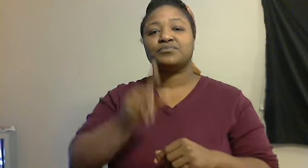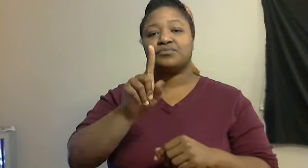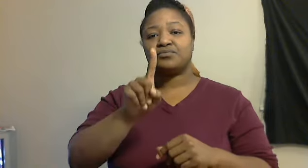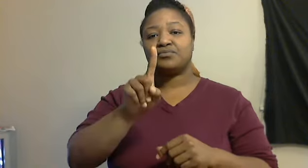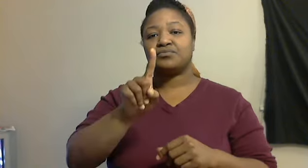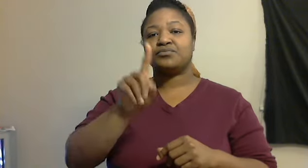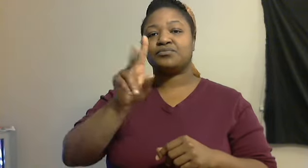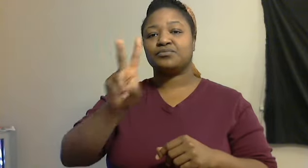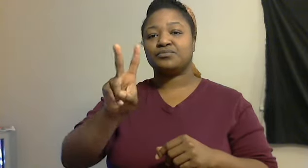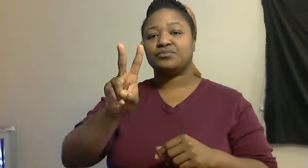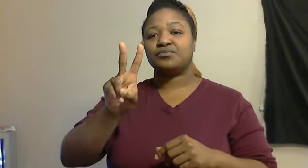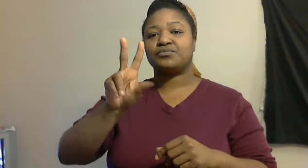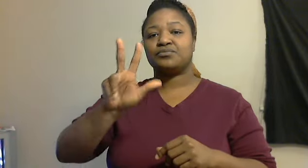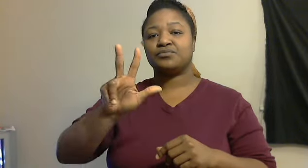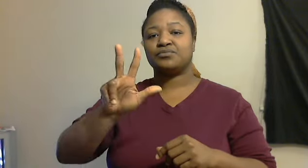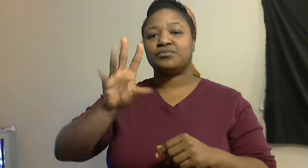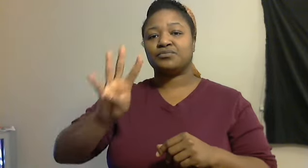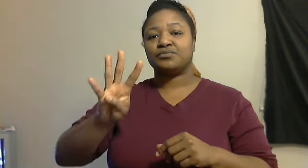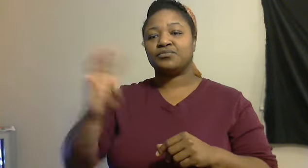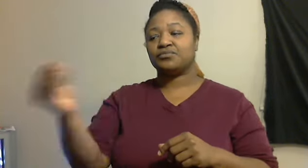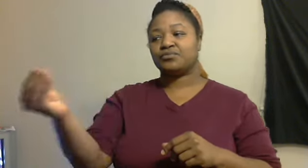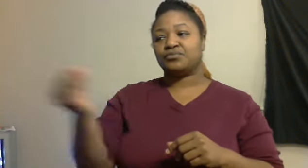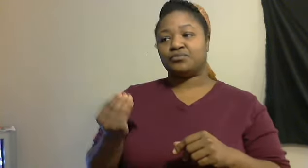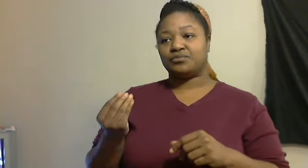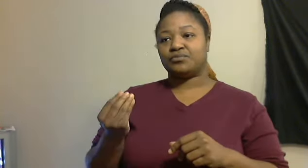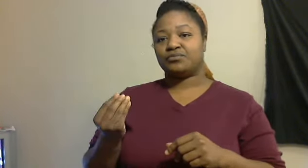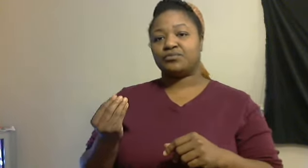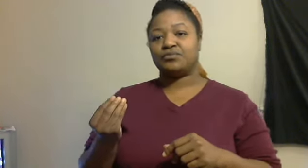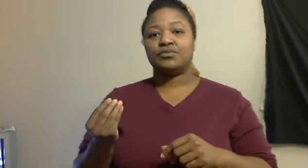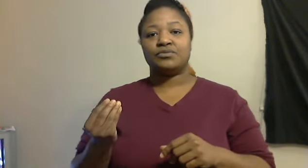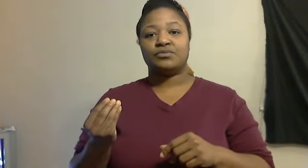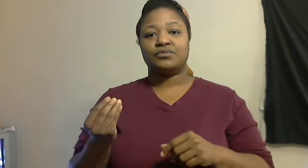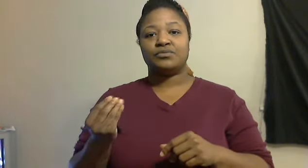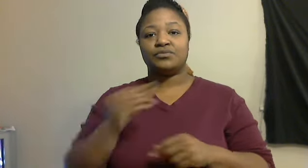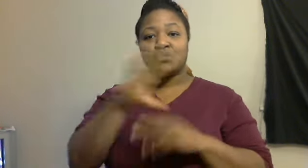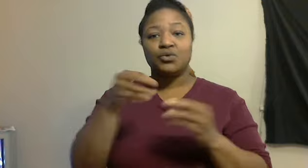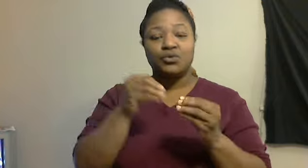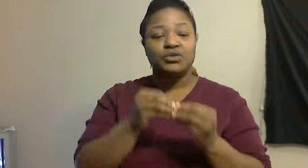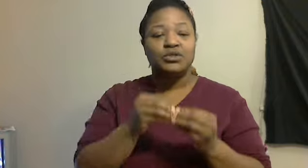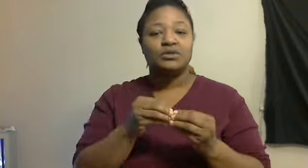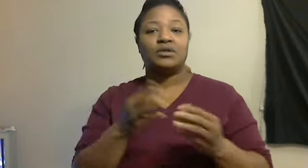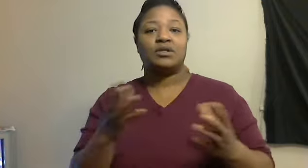3, 4. So how many total avocados do I have now? That's